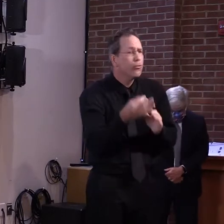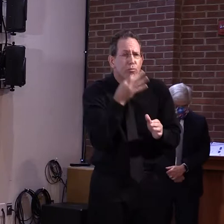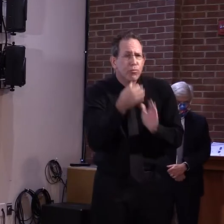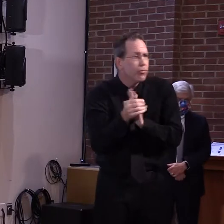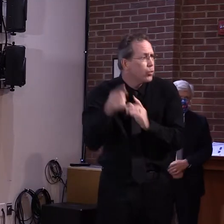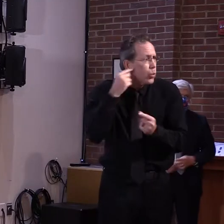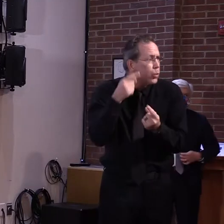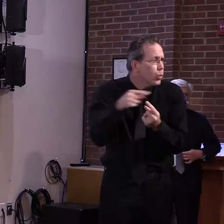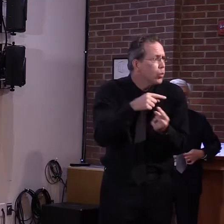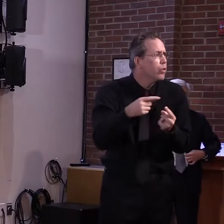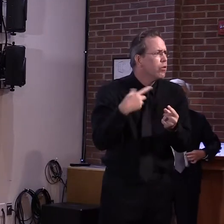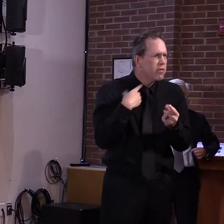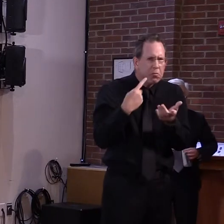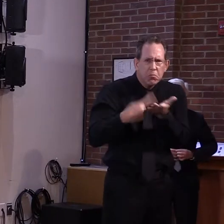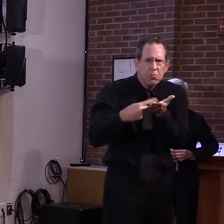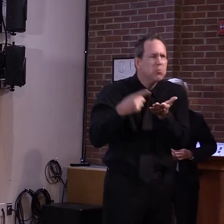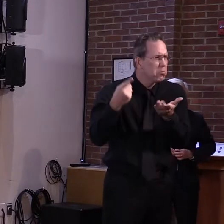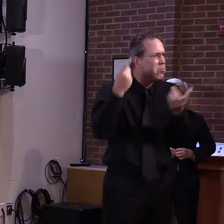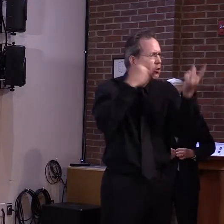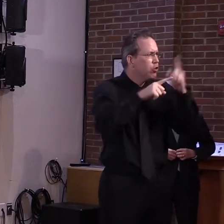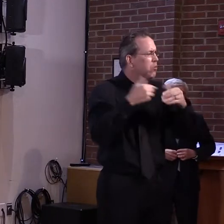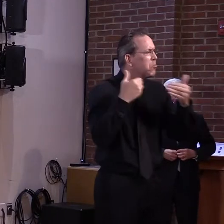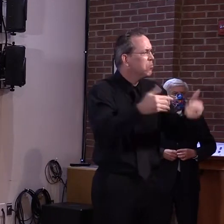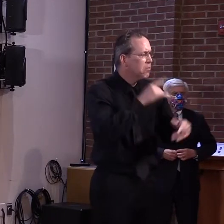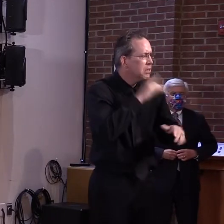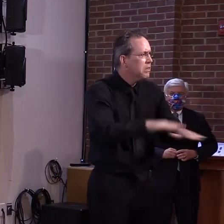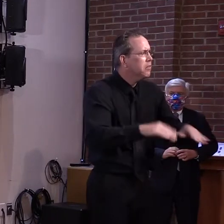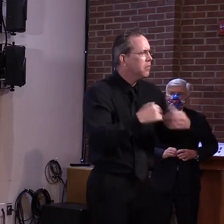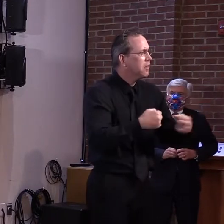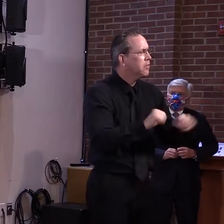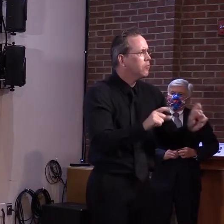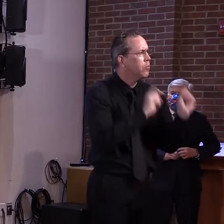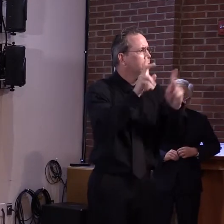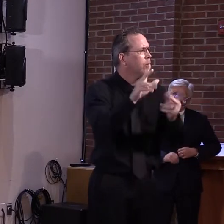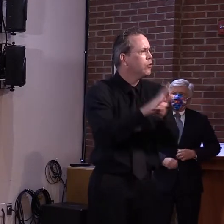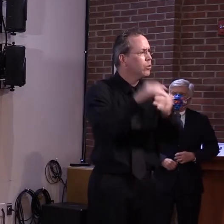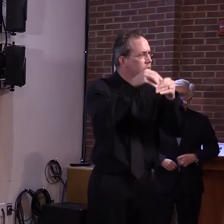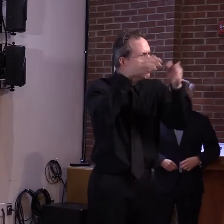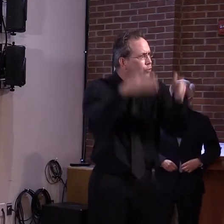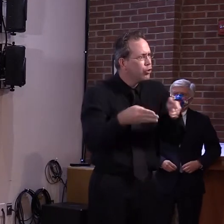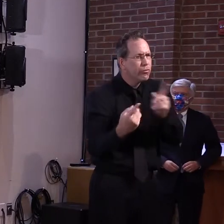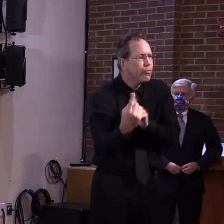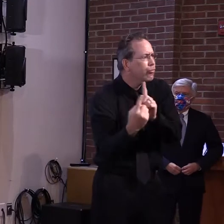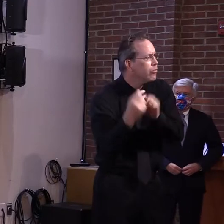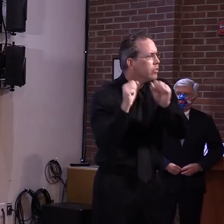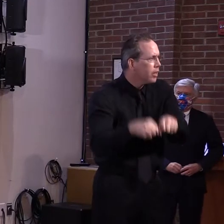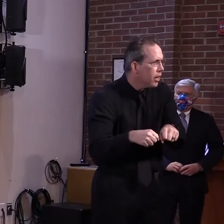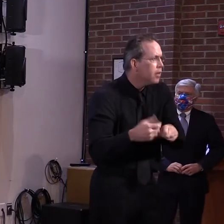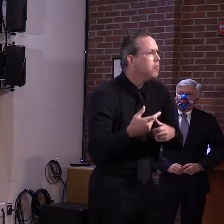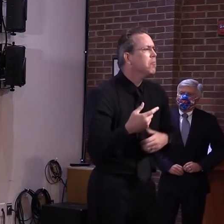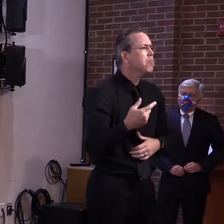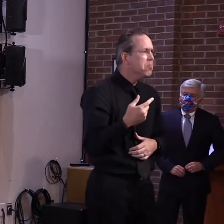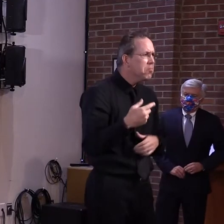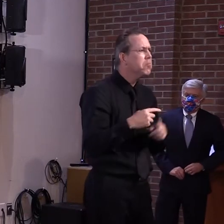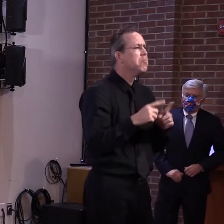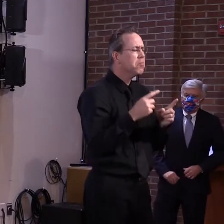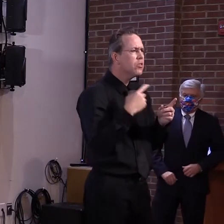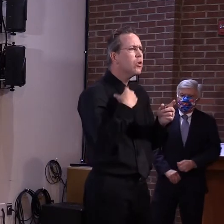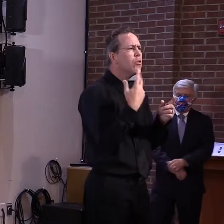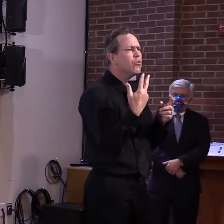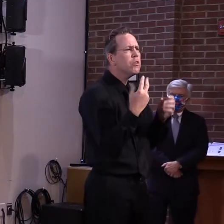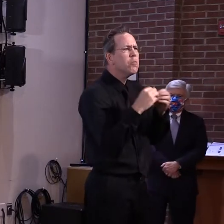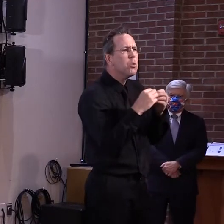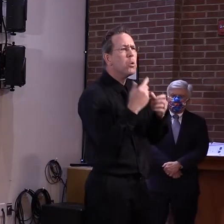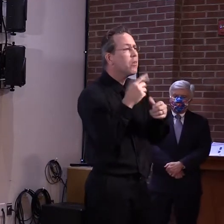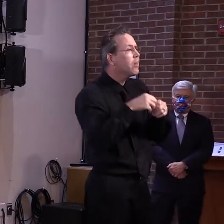school. While most schools are taking a hybrid approach with 3 or more days of remote learning, we know there is still a